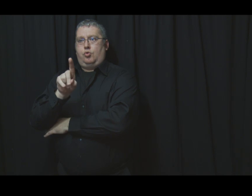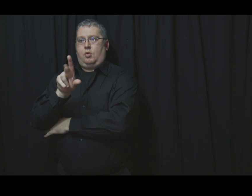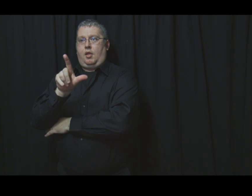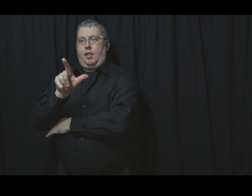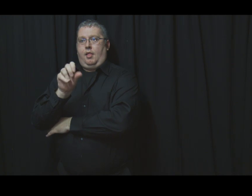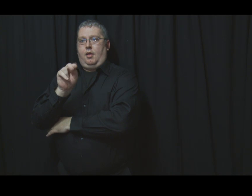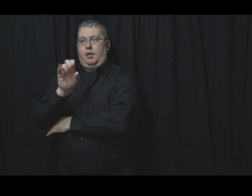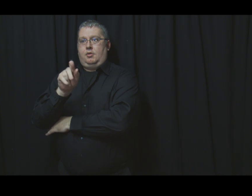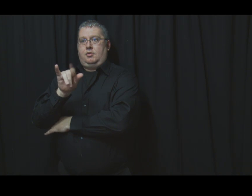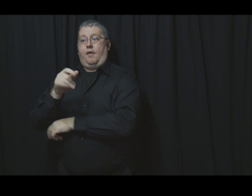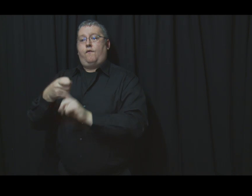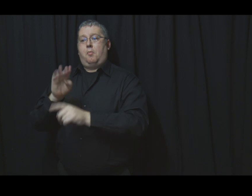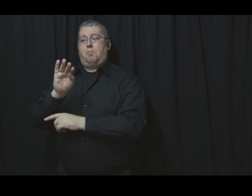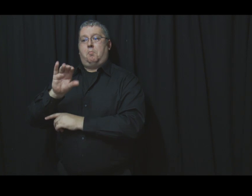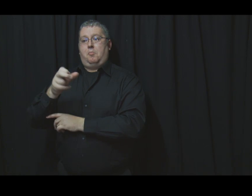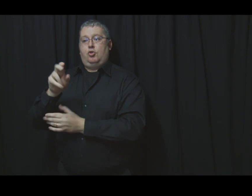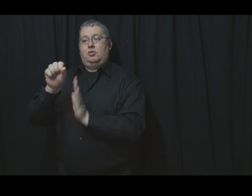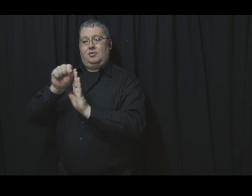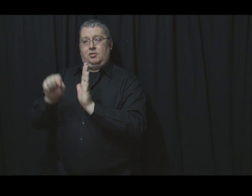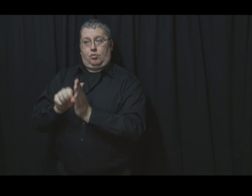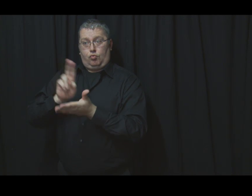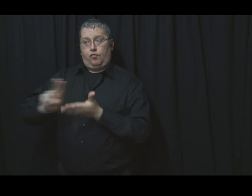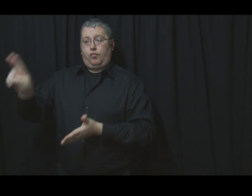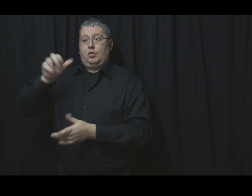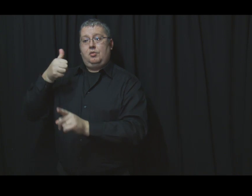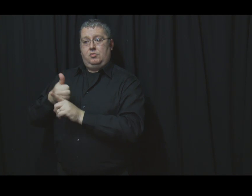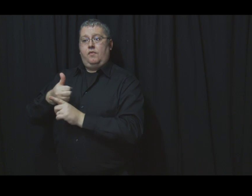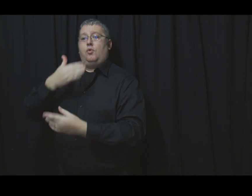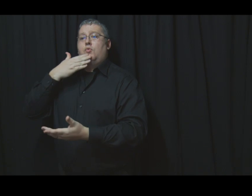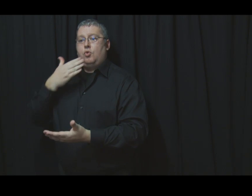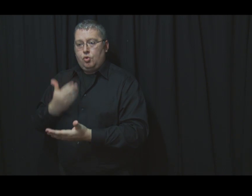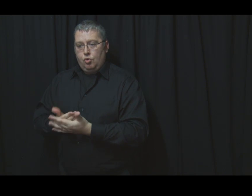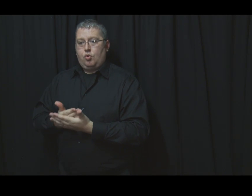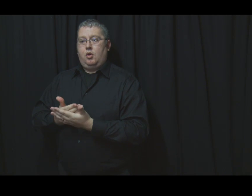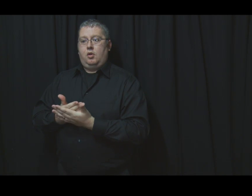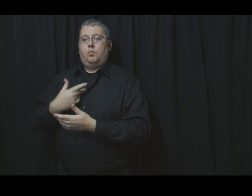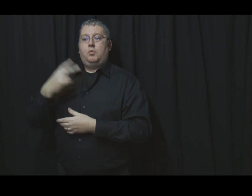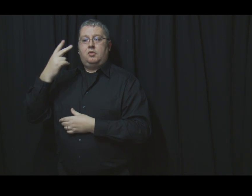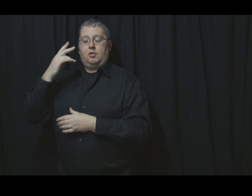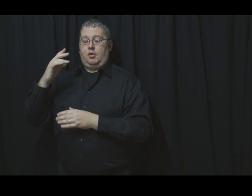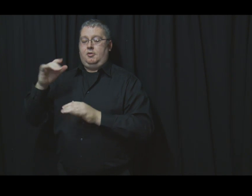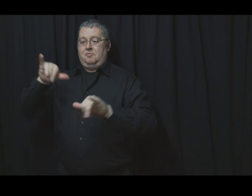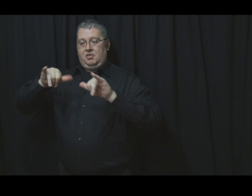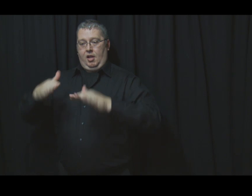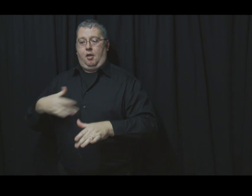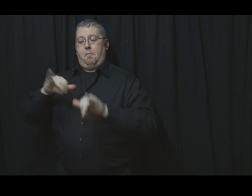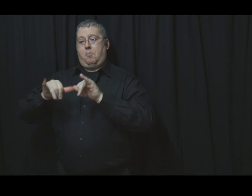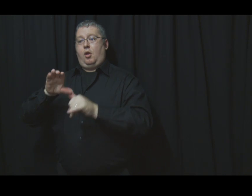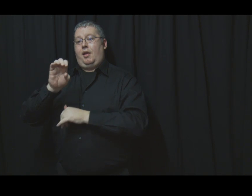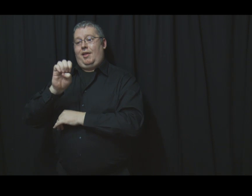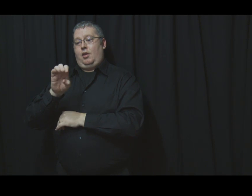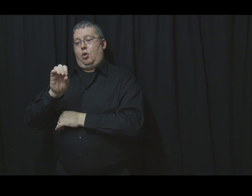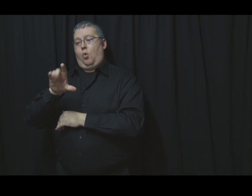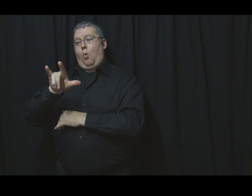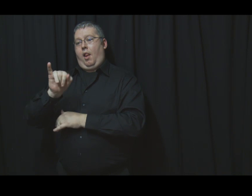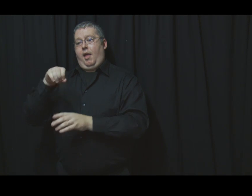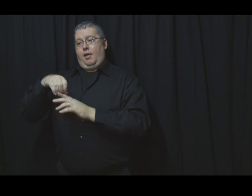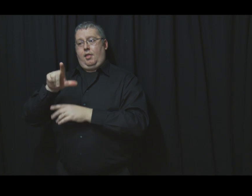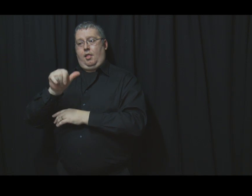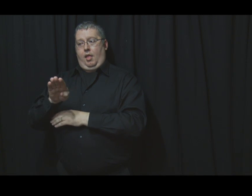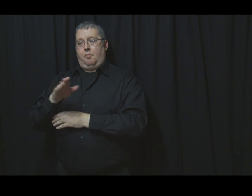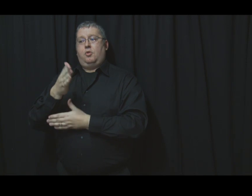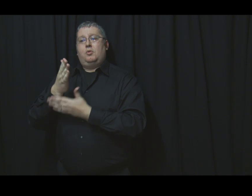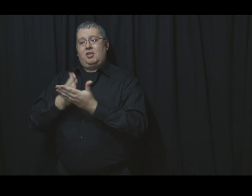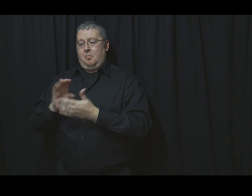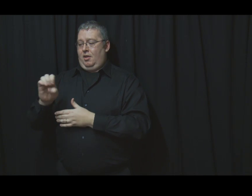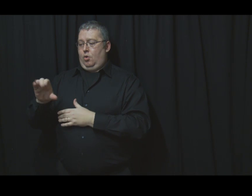State University. He's a great scientist. He's known for culturing E. coli in the lab. And he found there were some E. coli